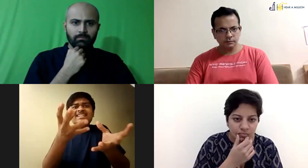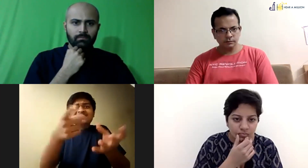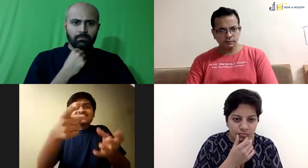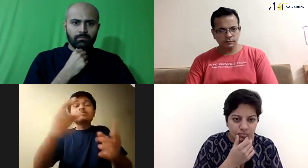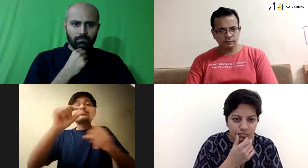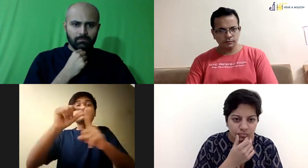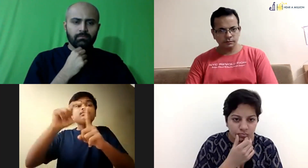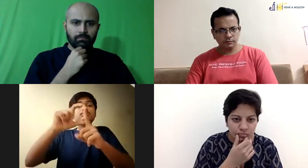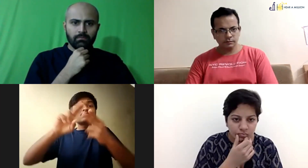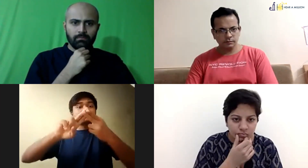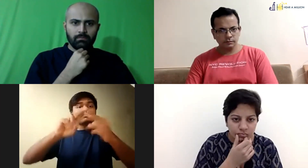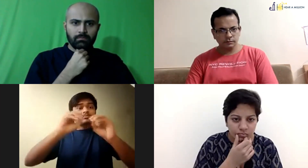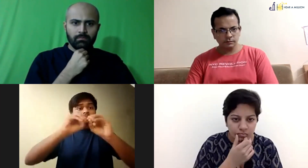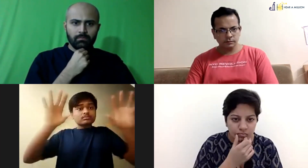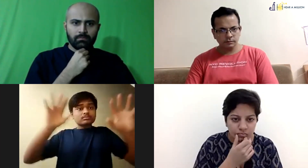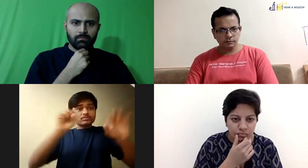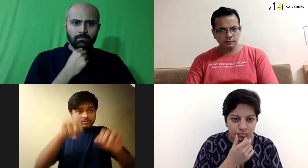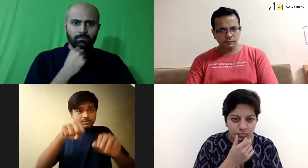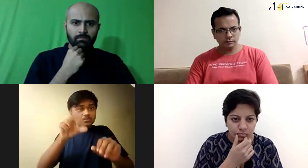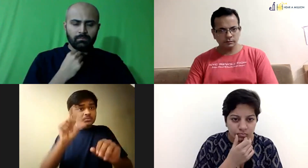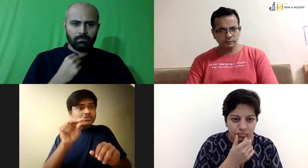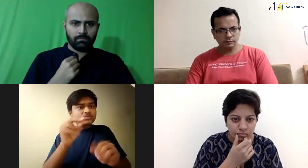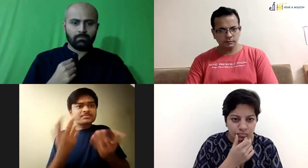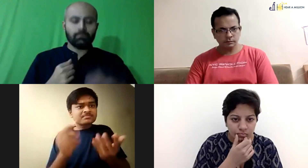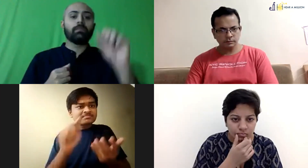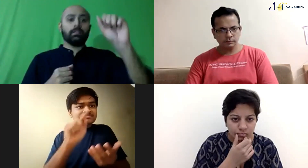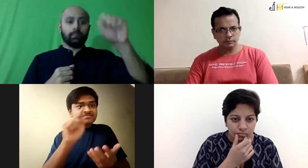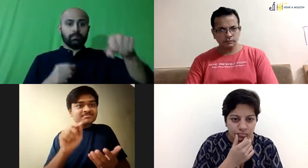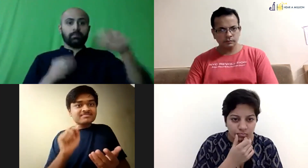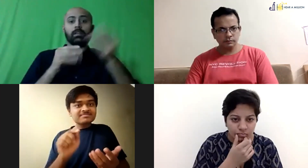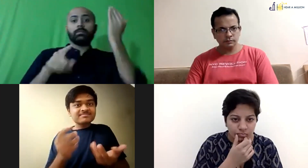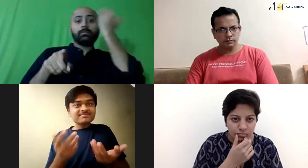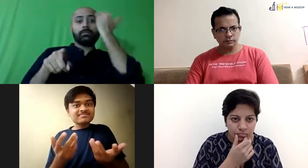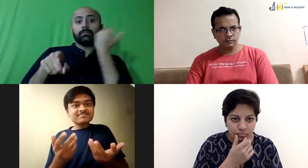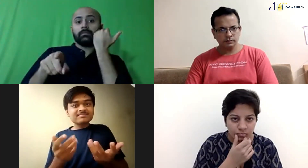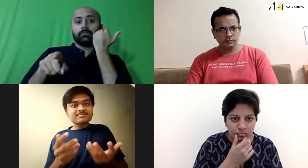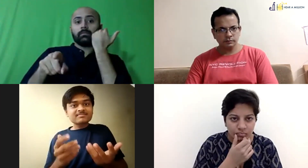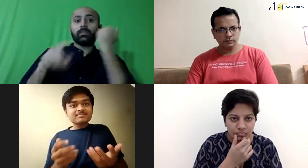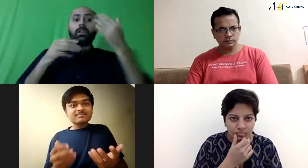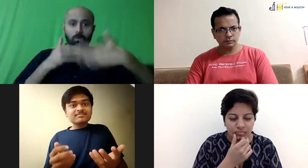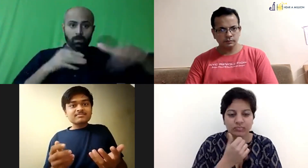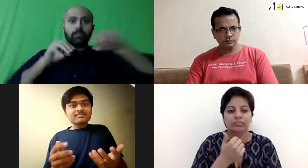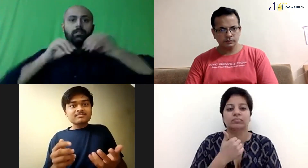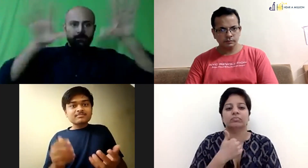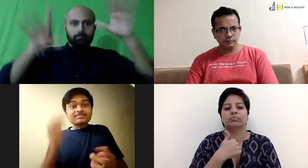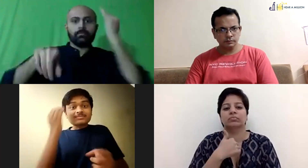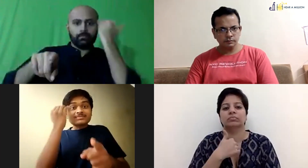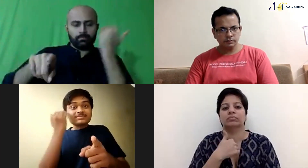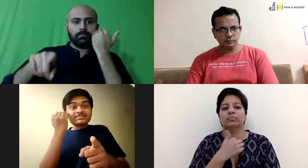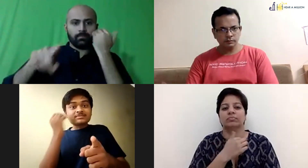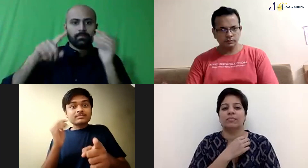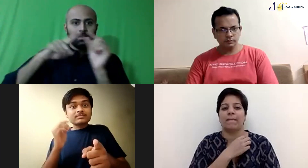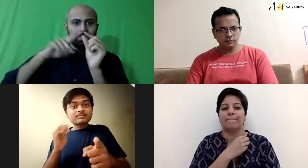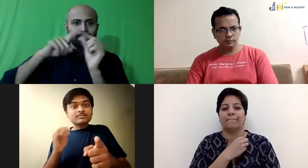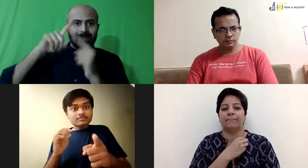four pictures, right? So the first one with the PDF. Will you be spreading the PDF also? We will be